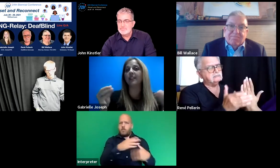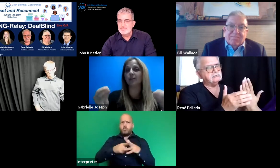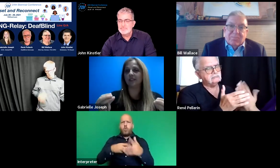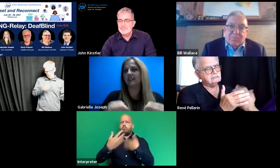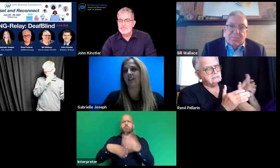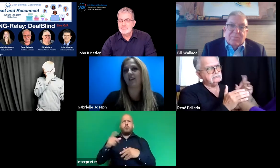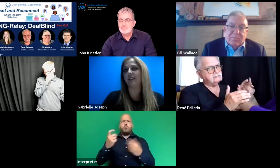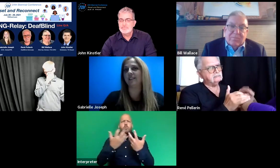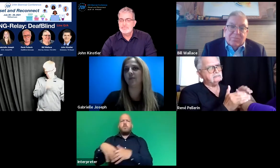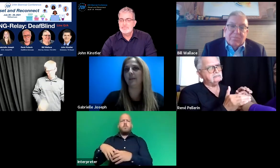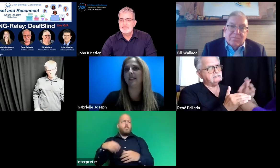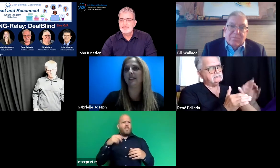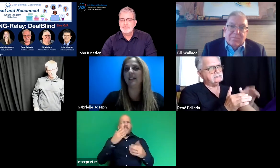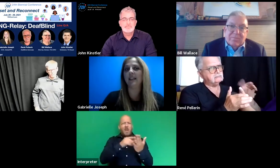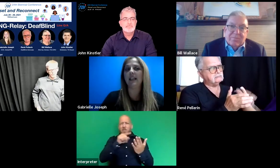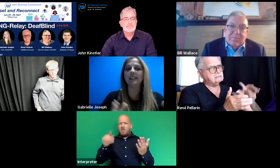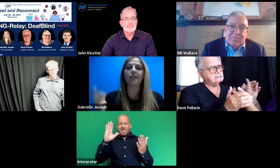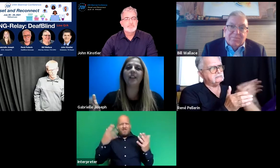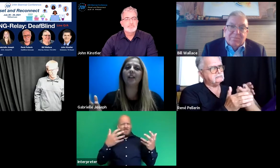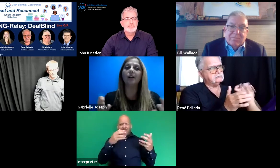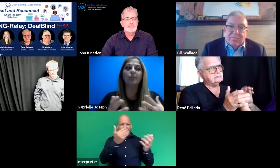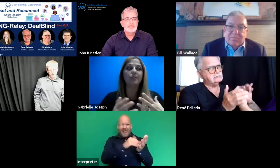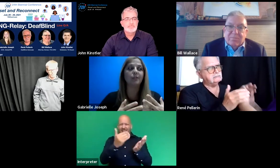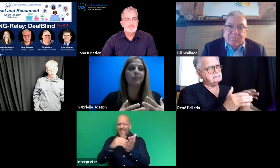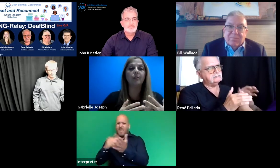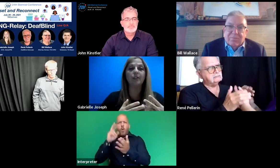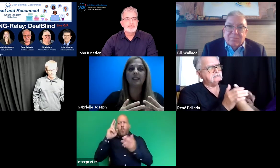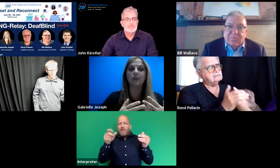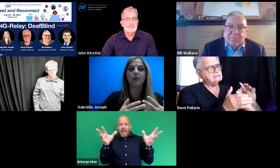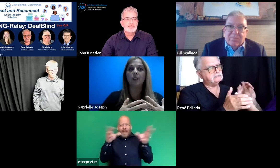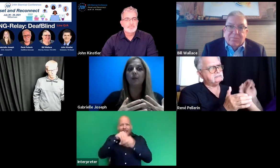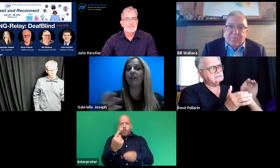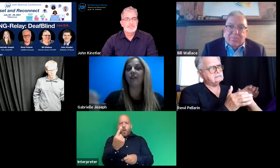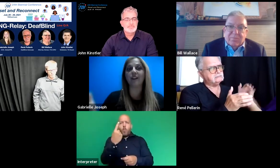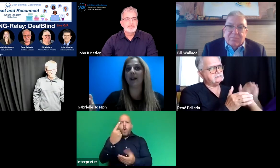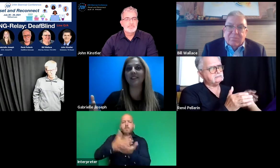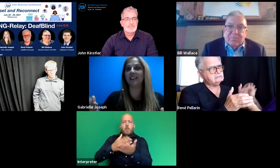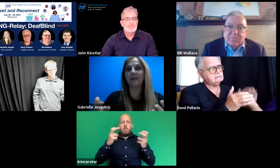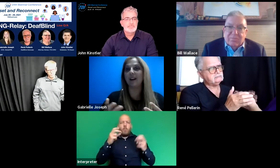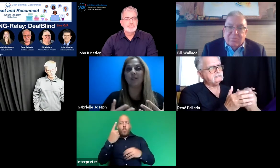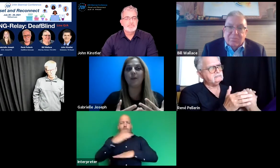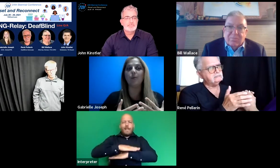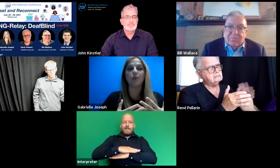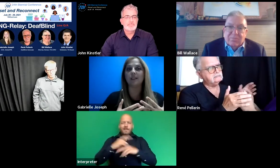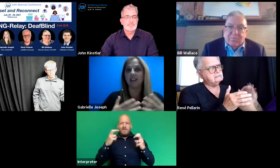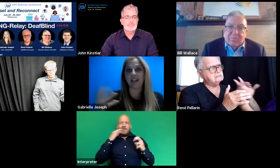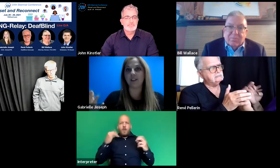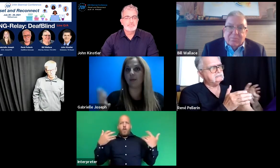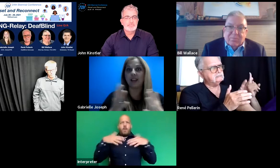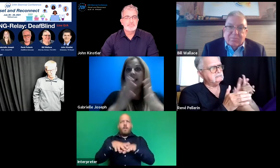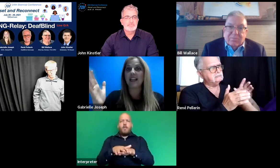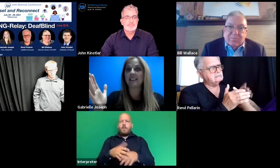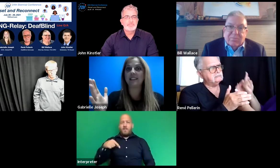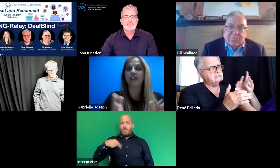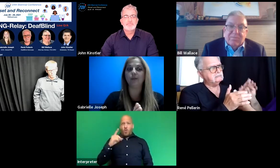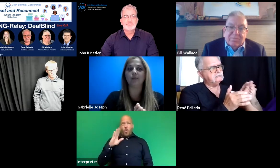with resources that are already so limited. And so here at Global, those are two things that we feel very passionately about, and we will work together